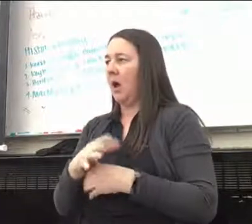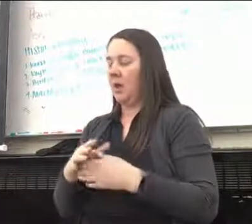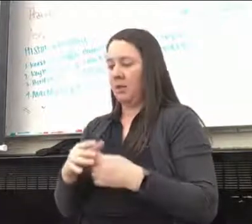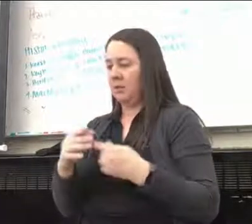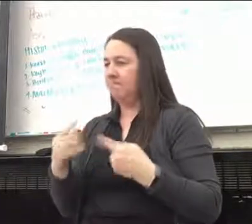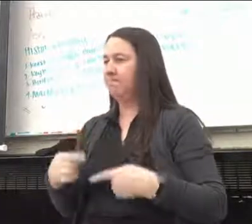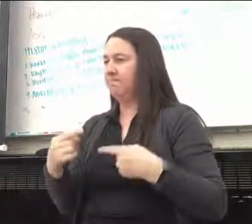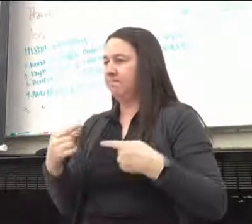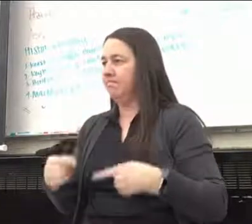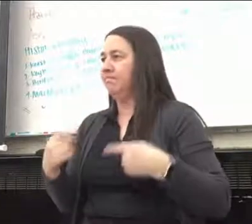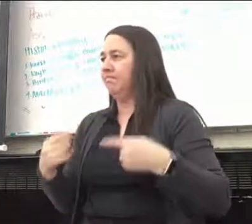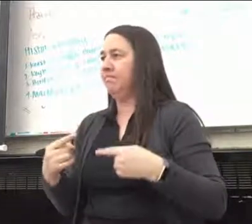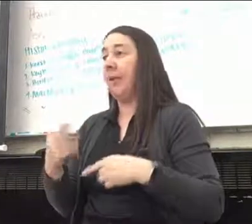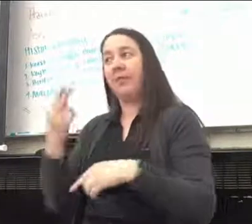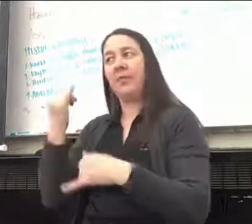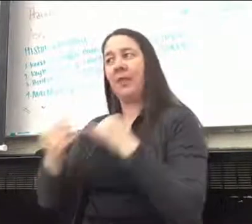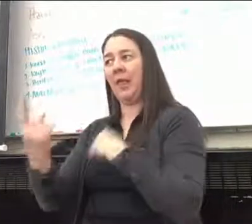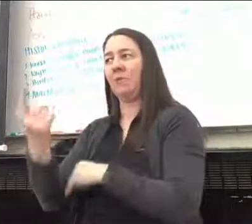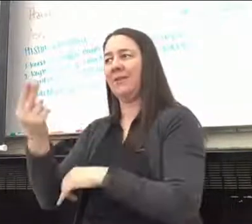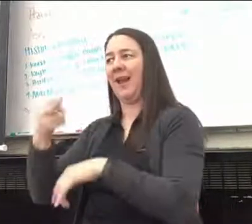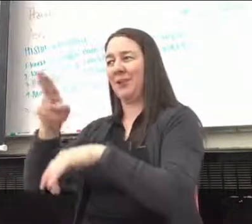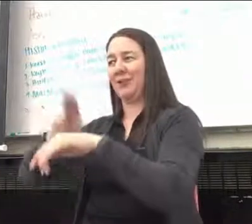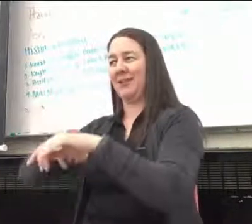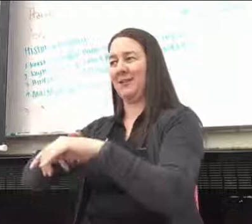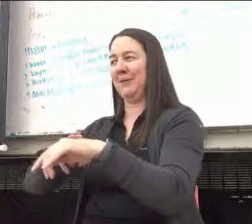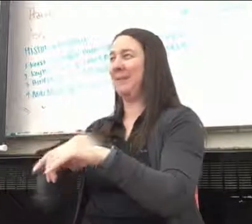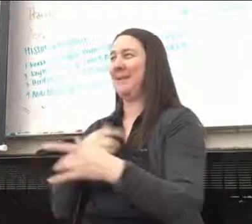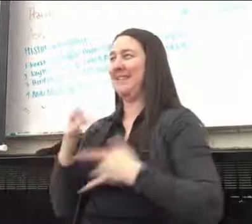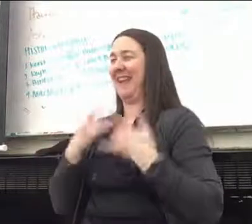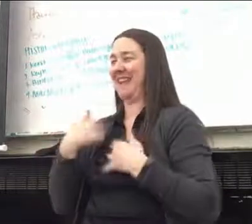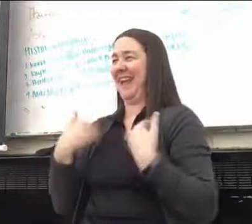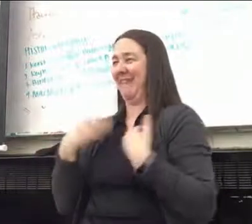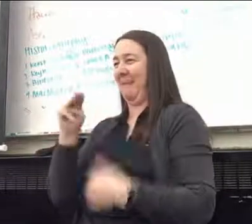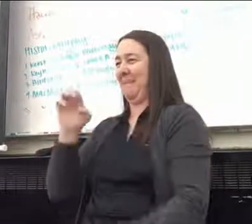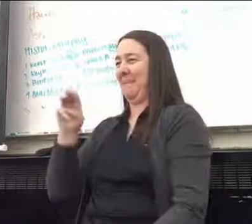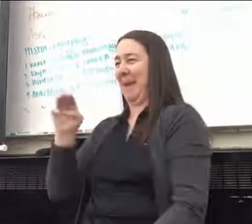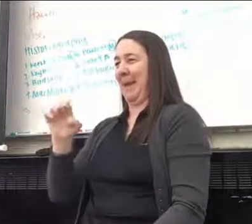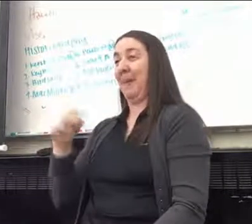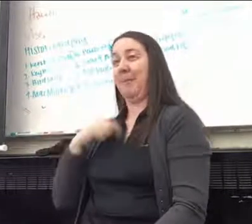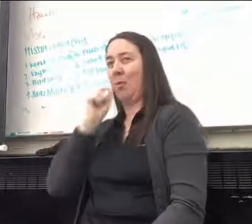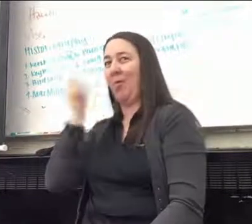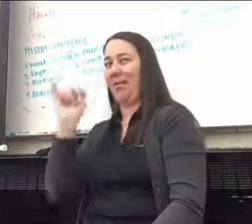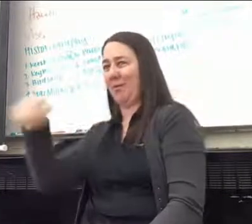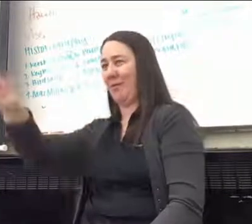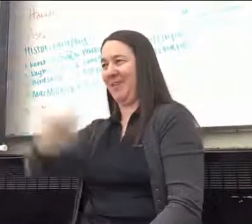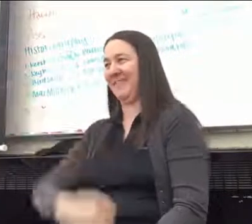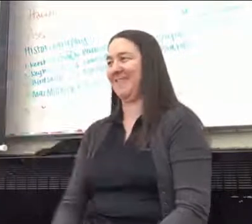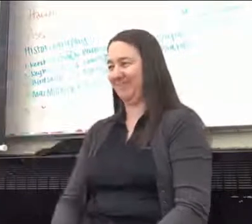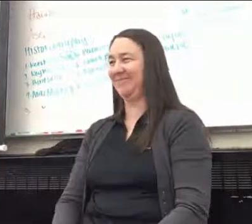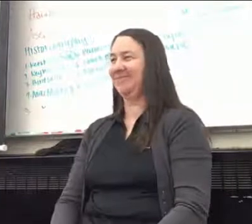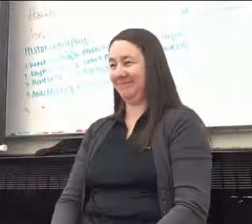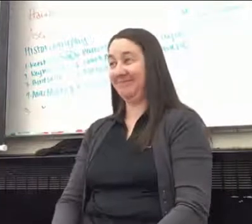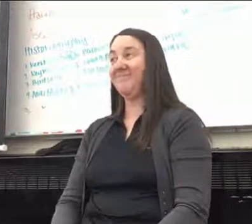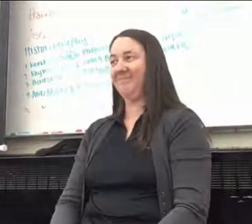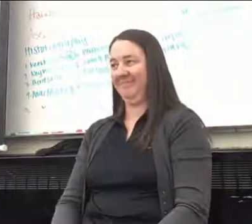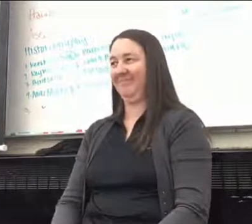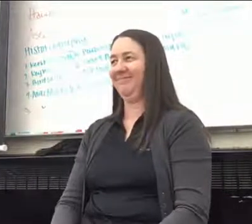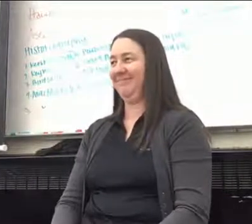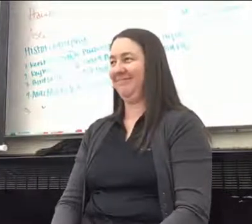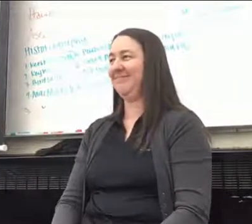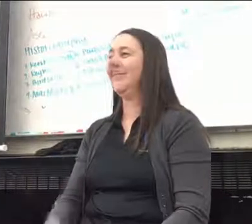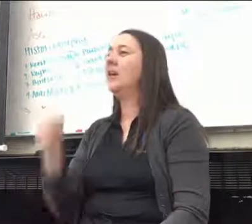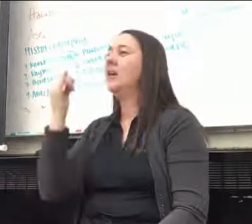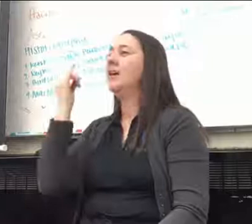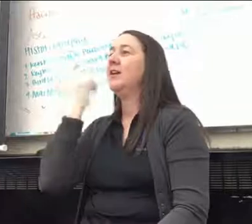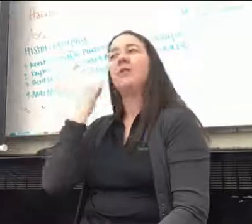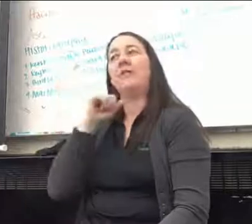last one is nationalism, and I'm really excited because I have a meme. So I'm cool like you guys. Yeah, so if you don't